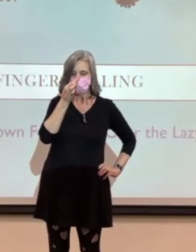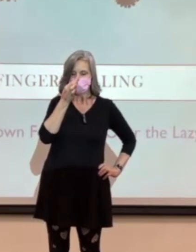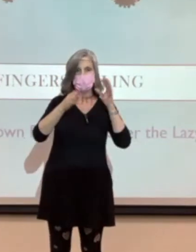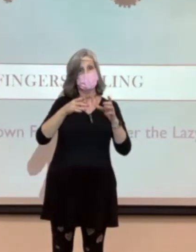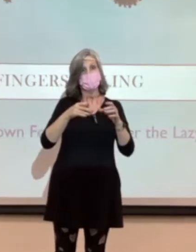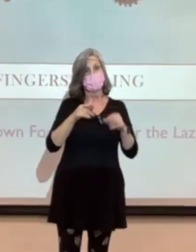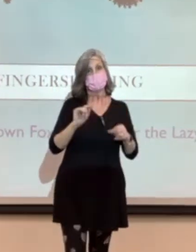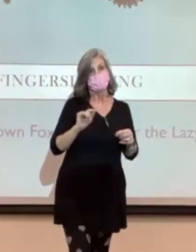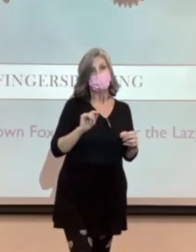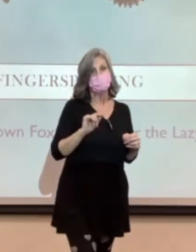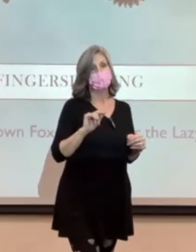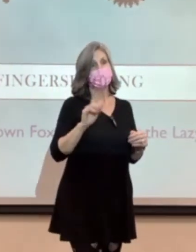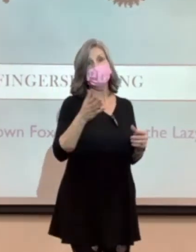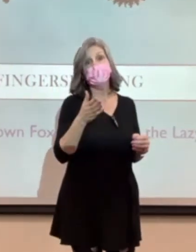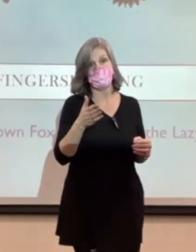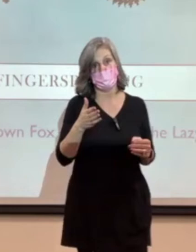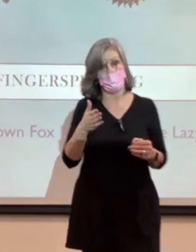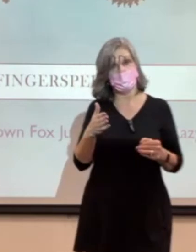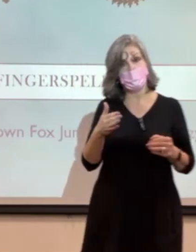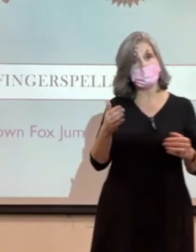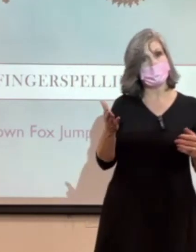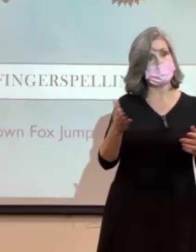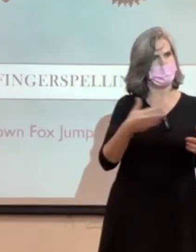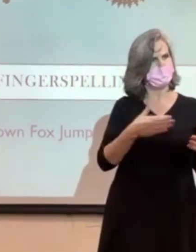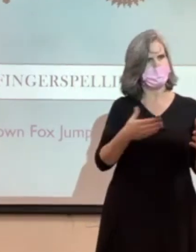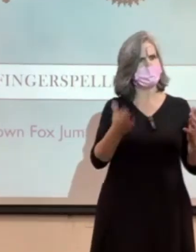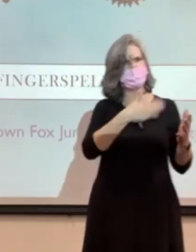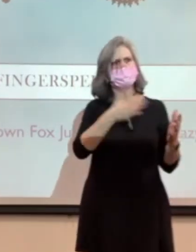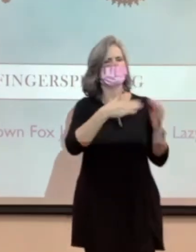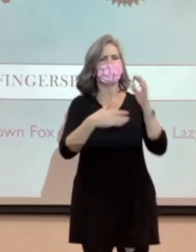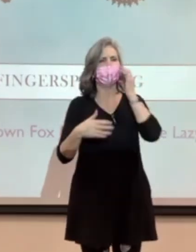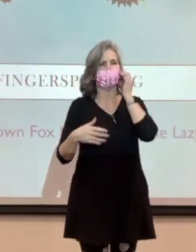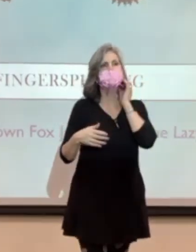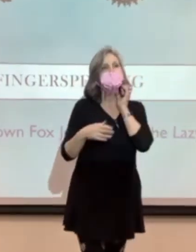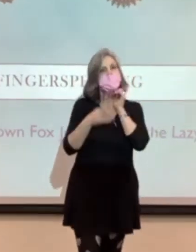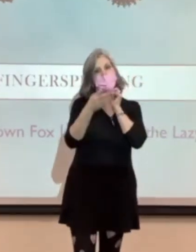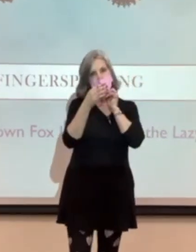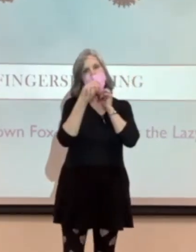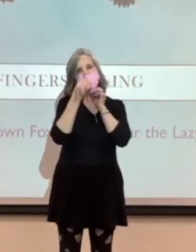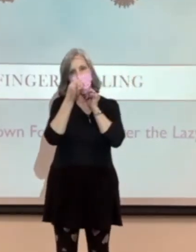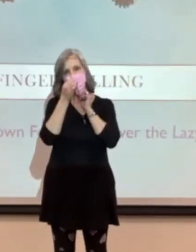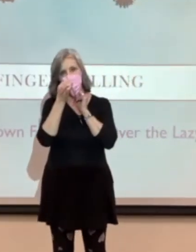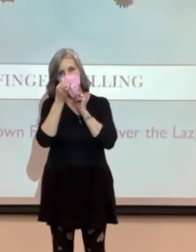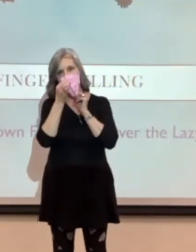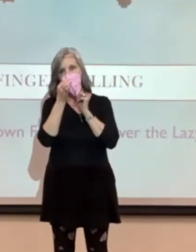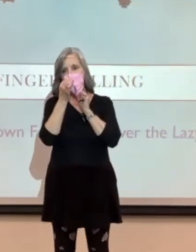by Locust or Ocean Avenue, there was actually a deaf intern there over the summer or right before COVID, and they had asked me to come